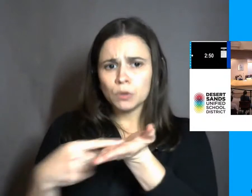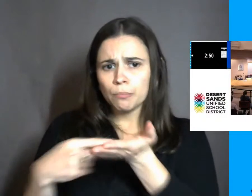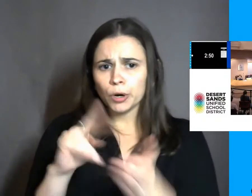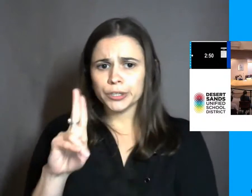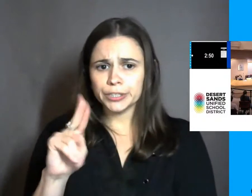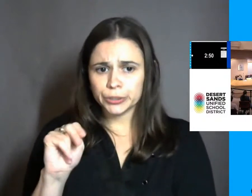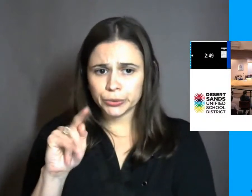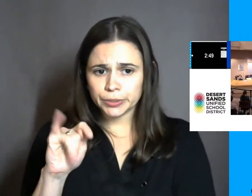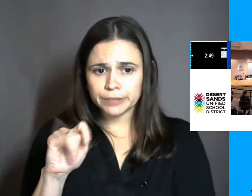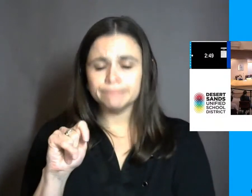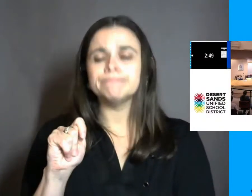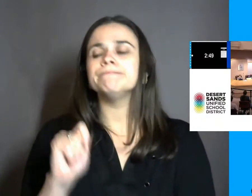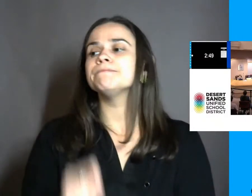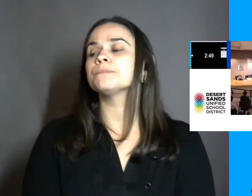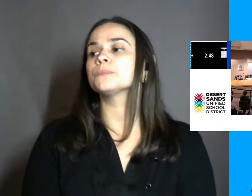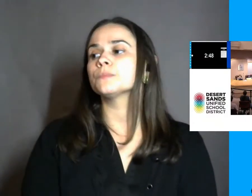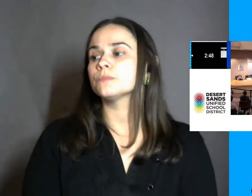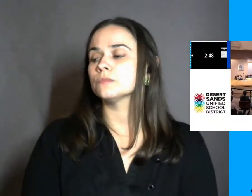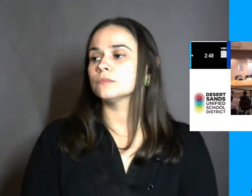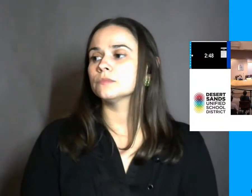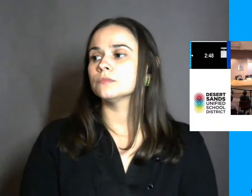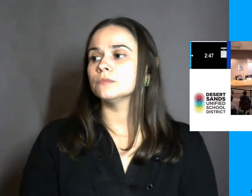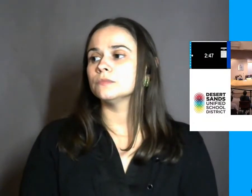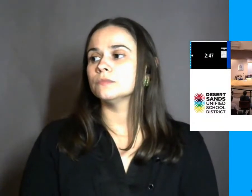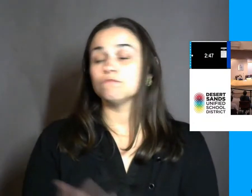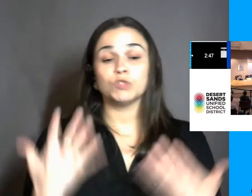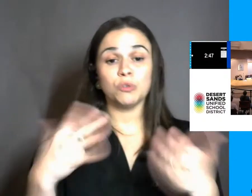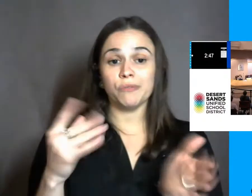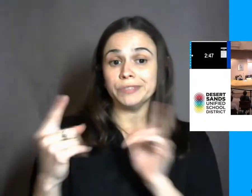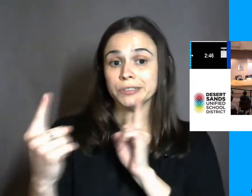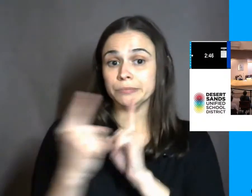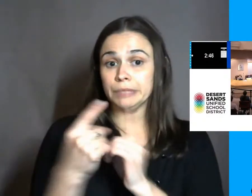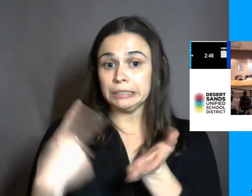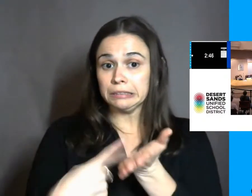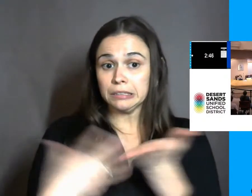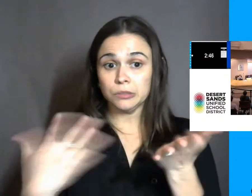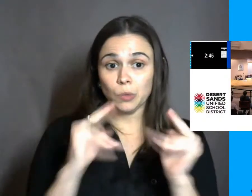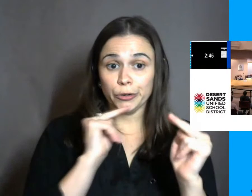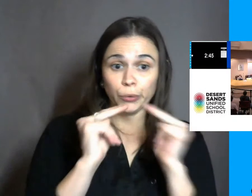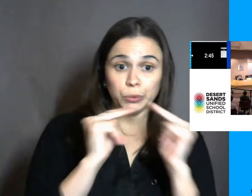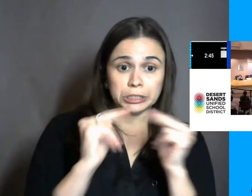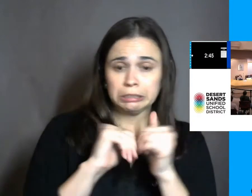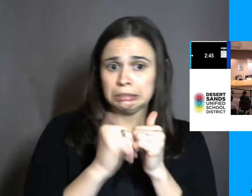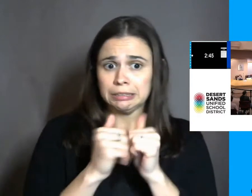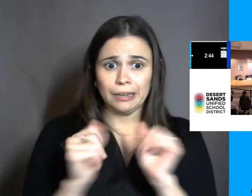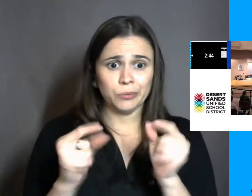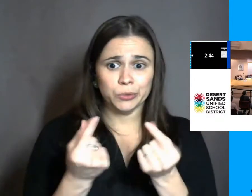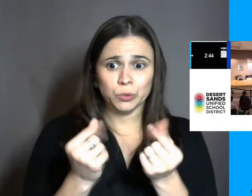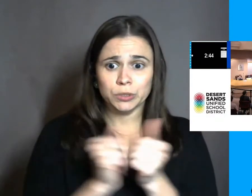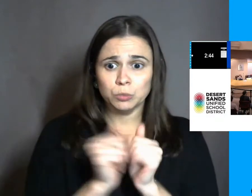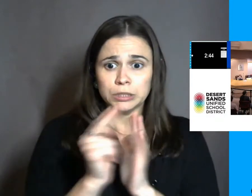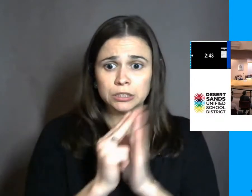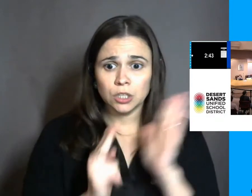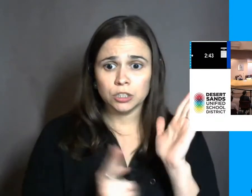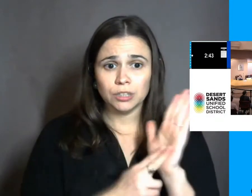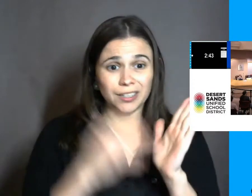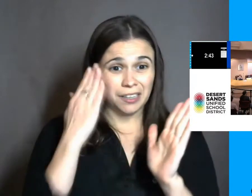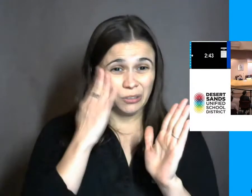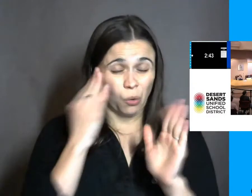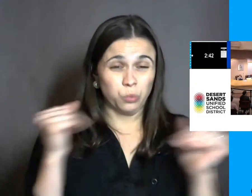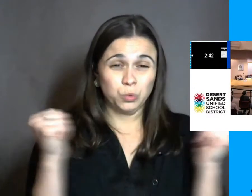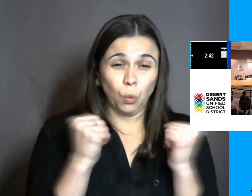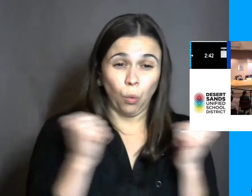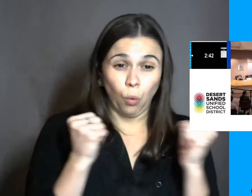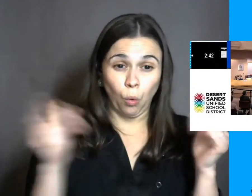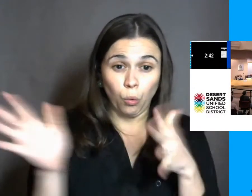DEC North to talk about negotiations, the status of the contract. So I know it's cold and windy out there, but it was nice